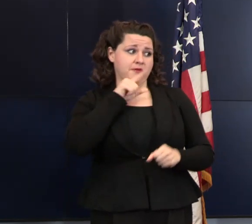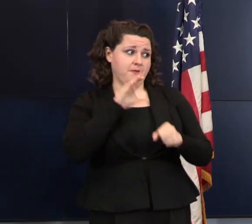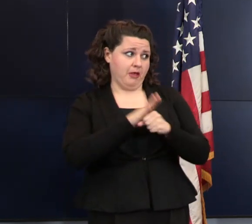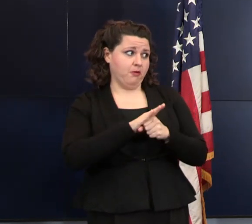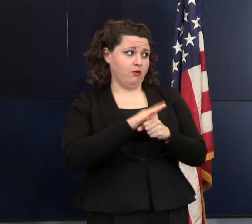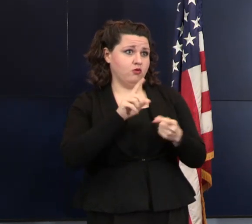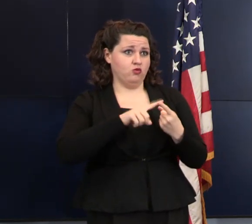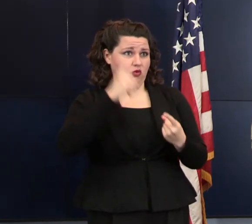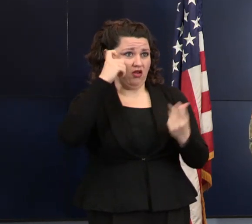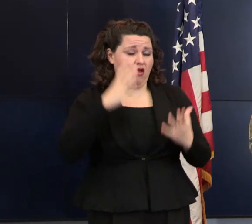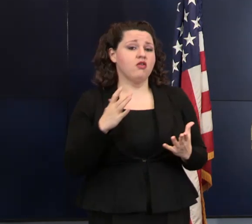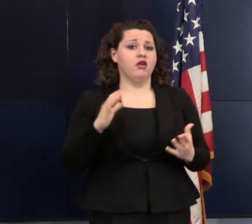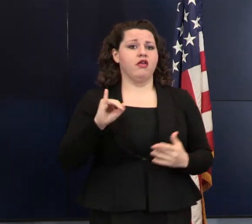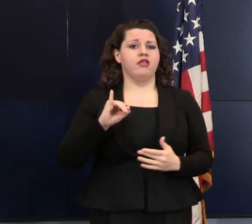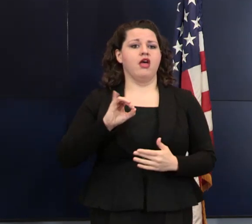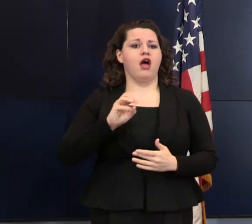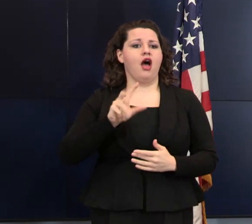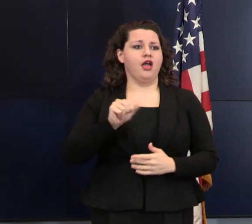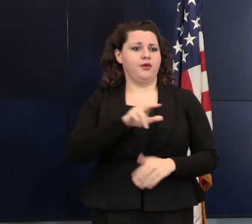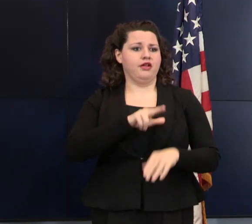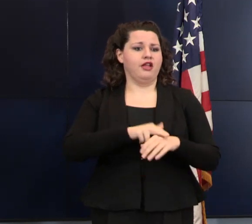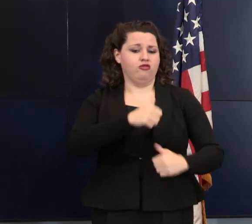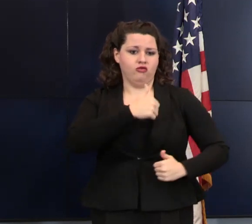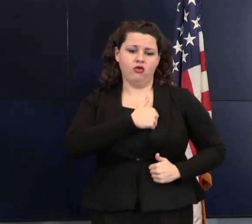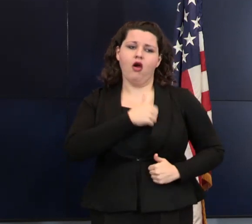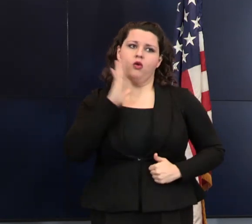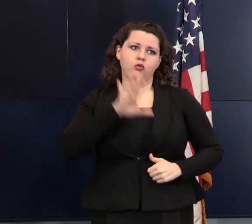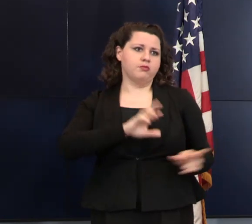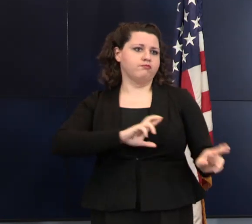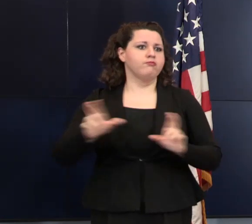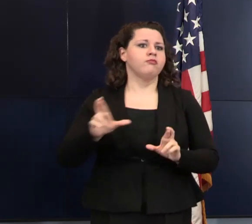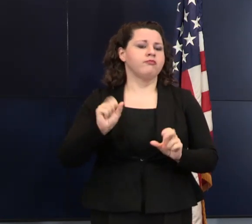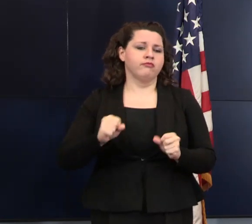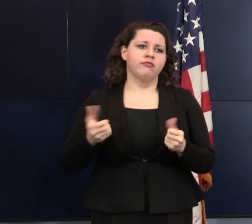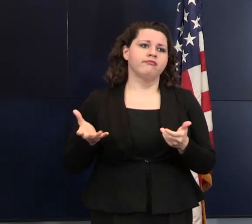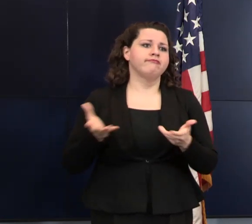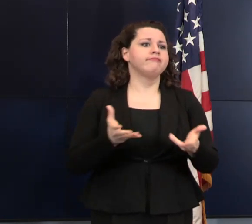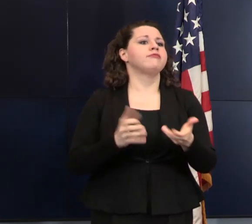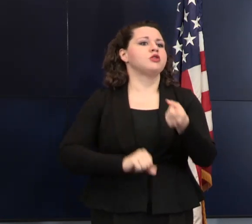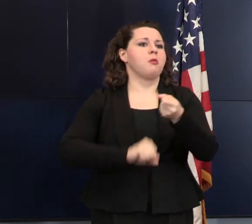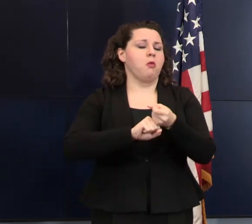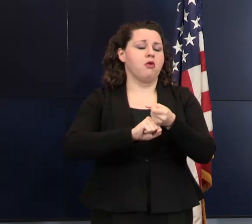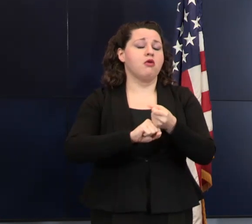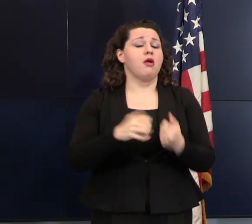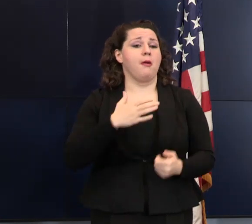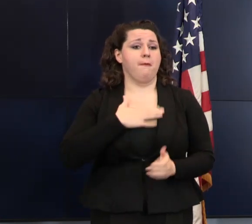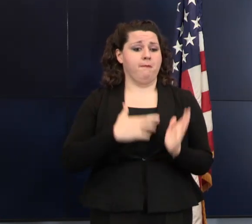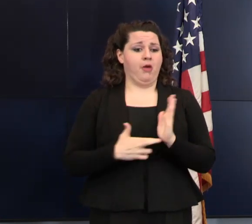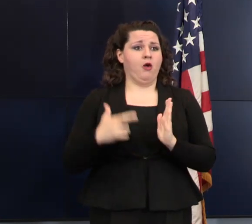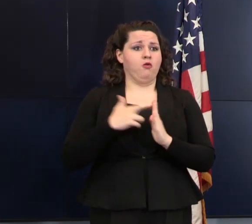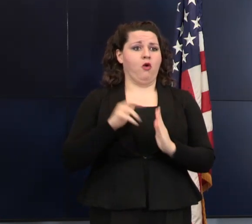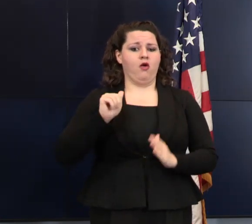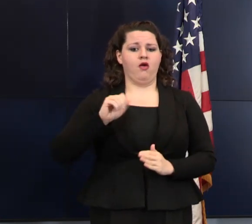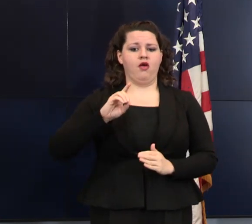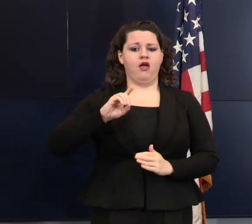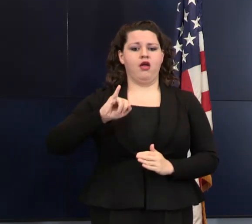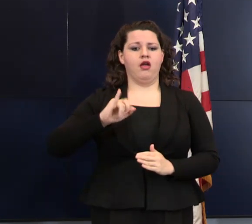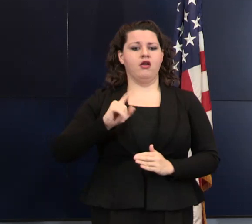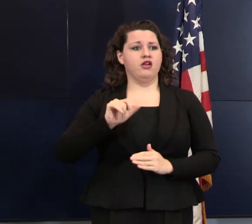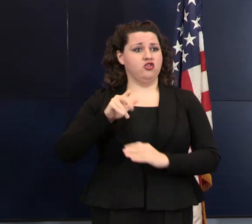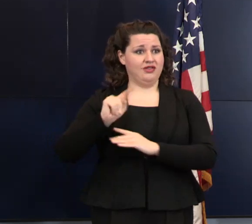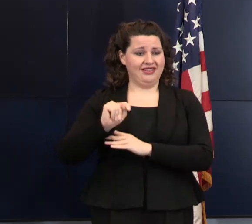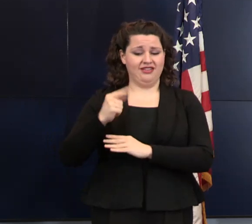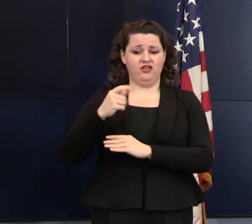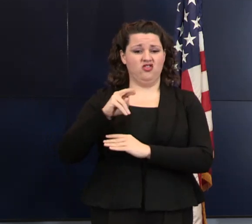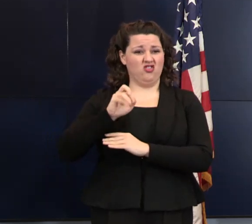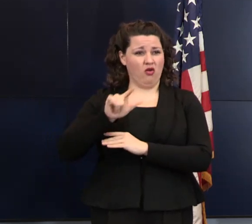is that the Iowa National Guard will not be late to need in support of any state mission. My role as the Adjutant General is to provide the